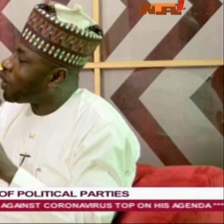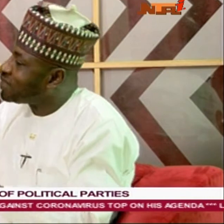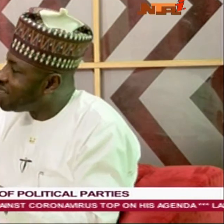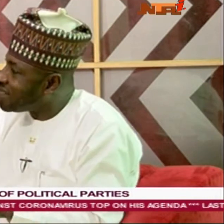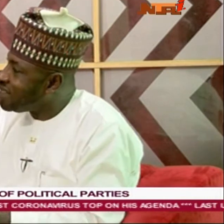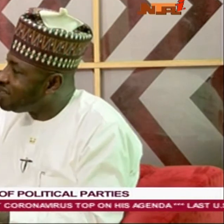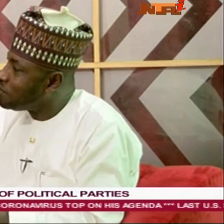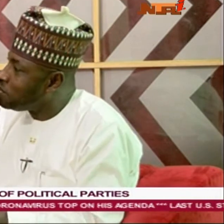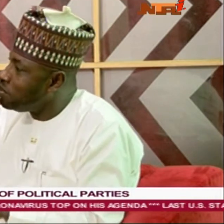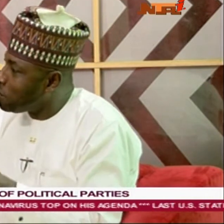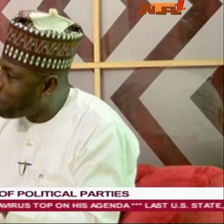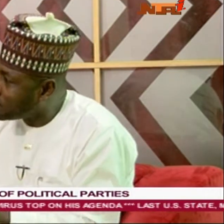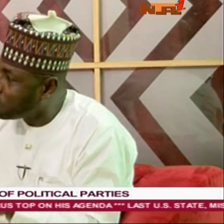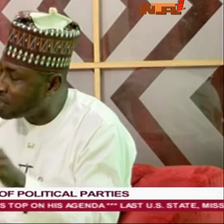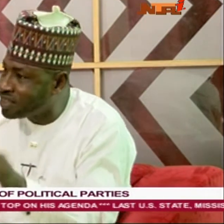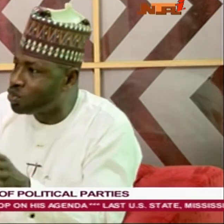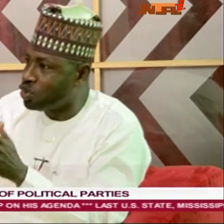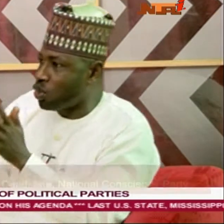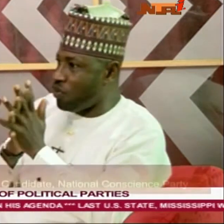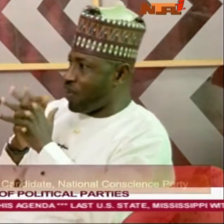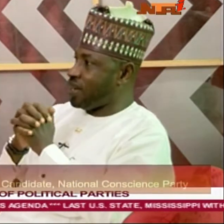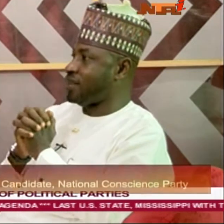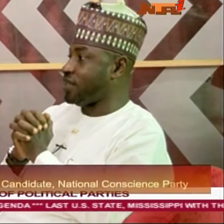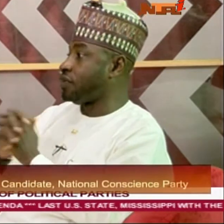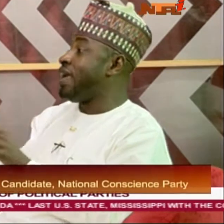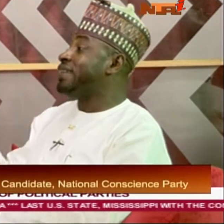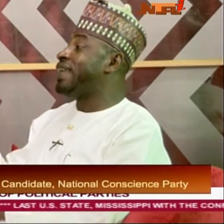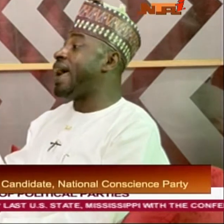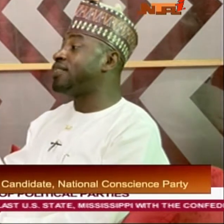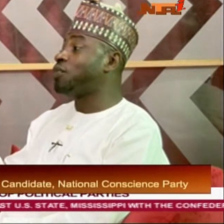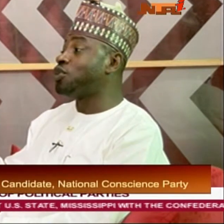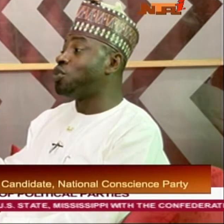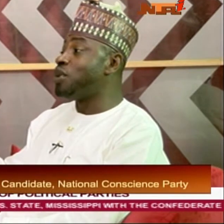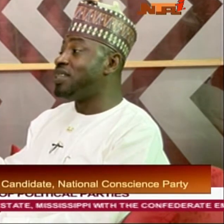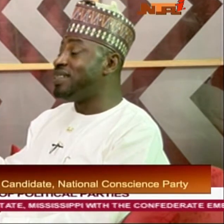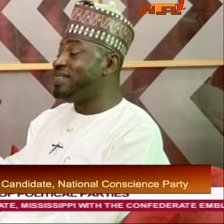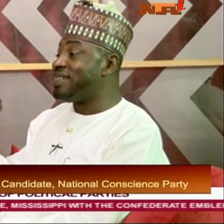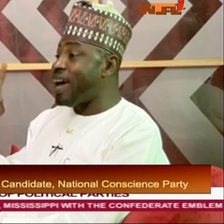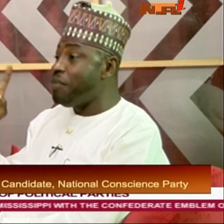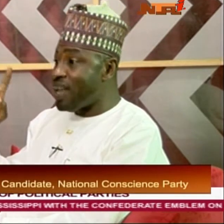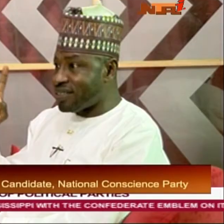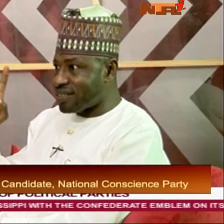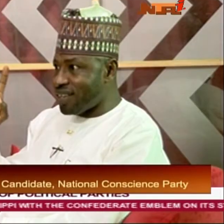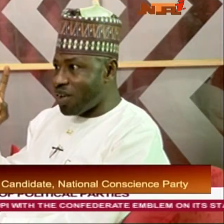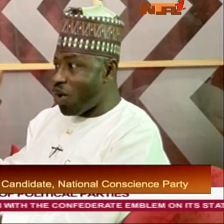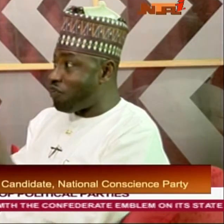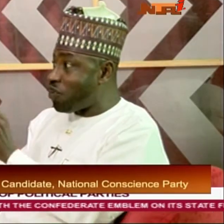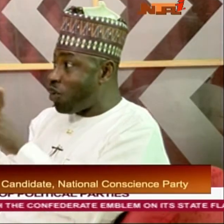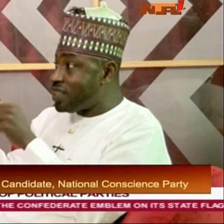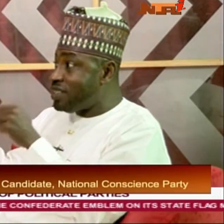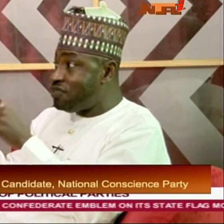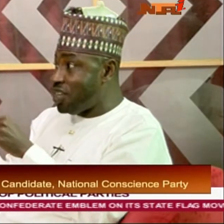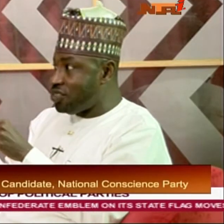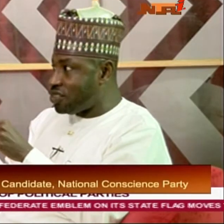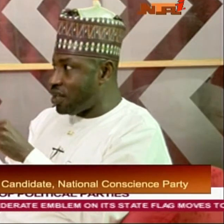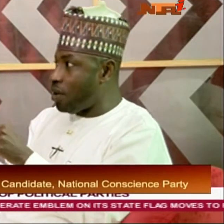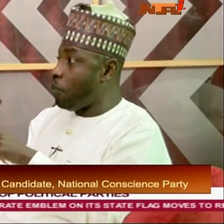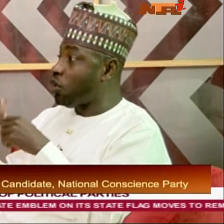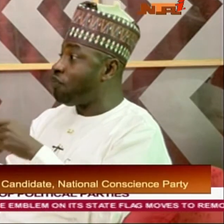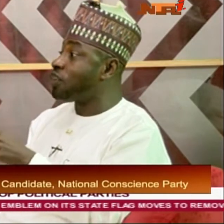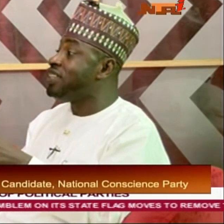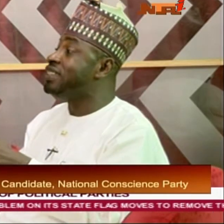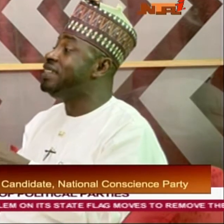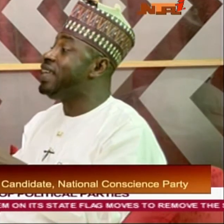also partake in this particular situation we find ourselves. They are supposed to be the determinant of corrective change,